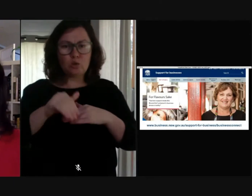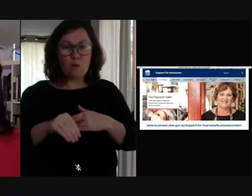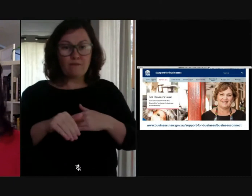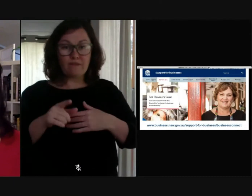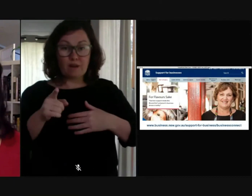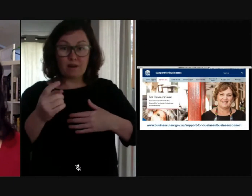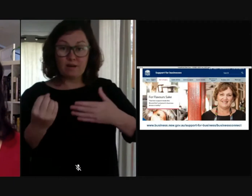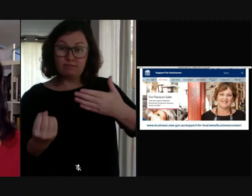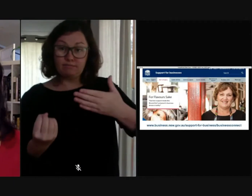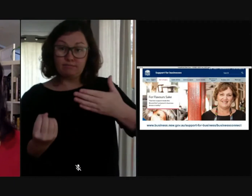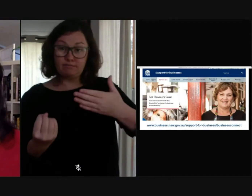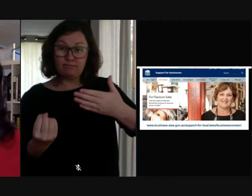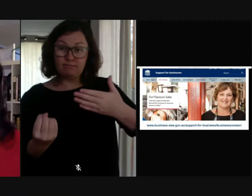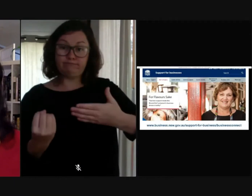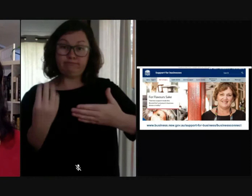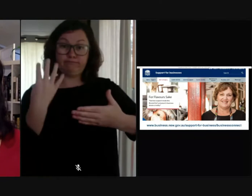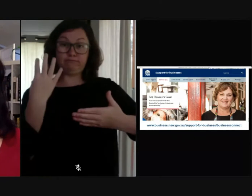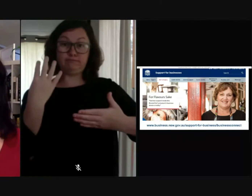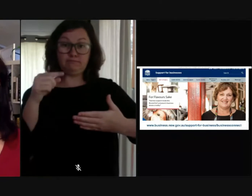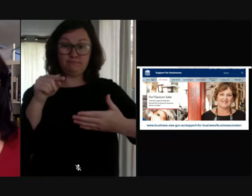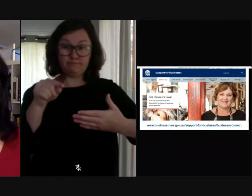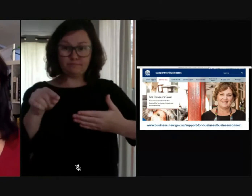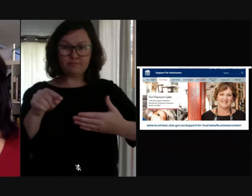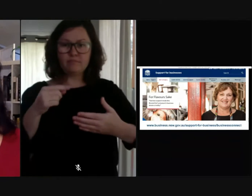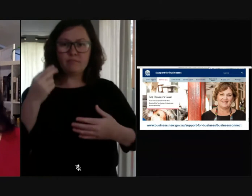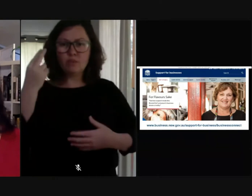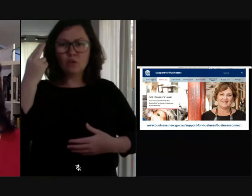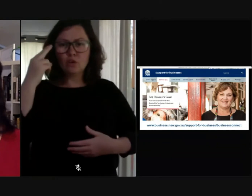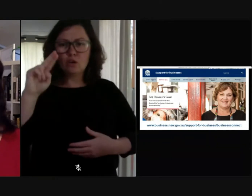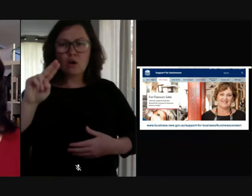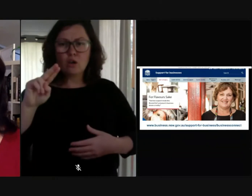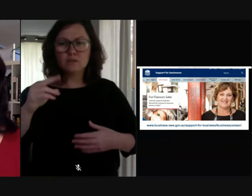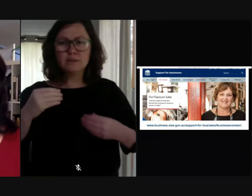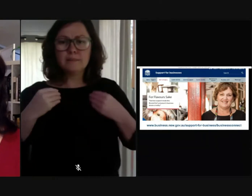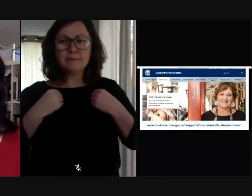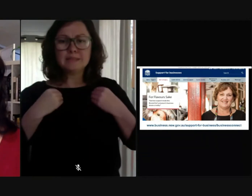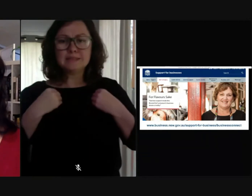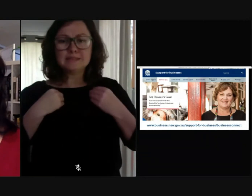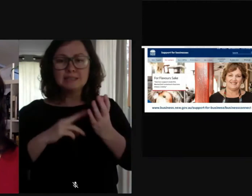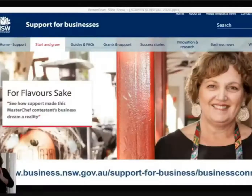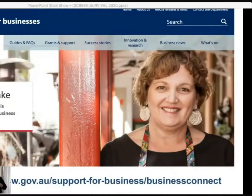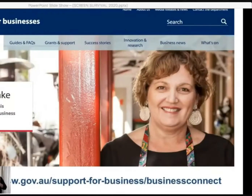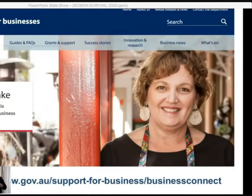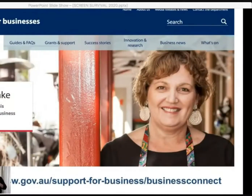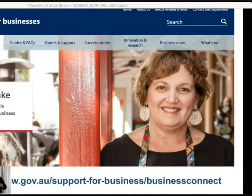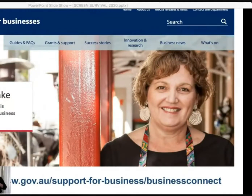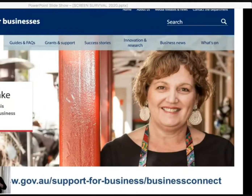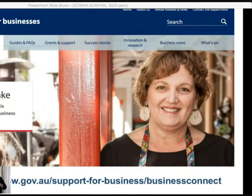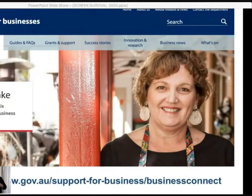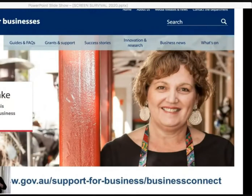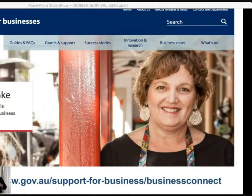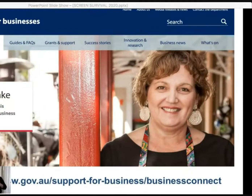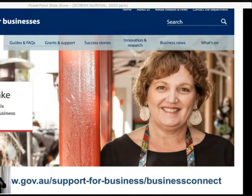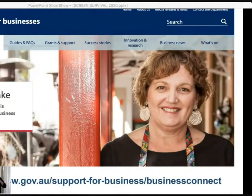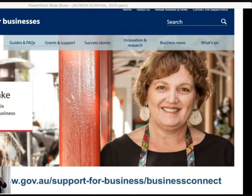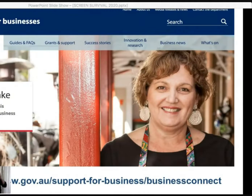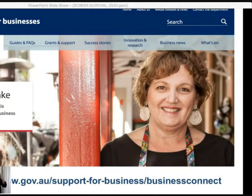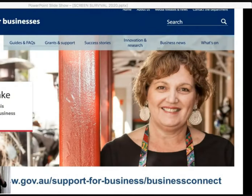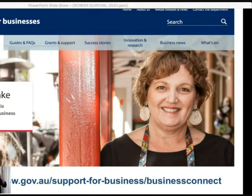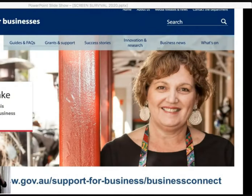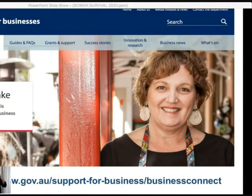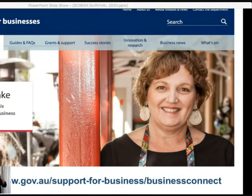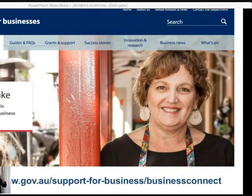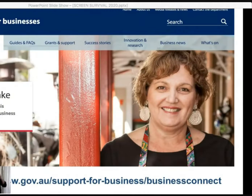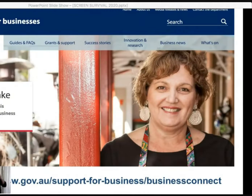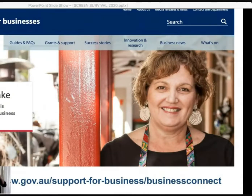Business Connect. Now, I'm just going to make this screen a little bit bigger so you can all see it. You will still be able to see me and Carolyn down at the bottom